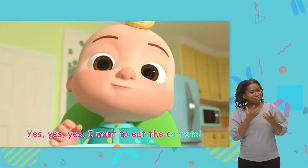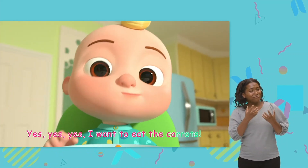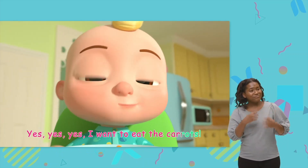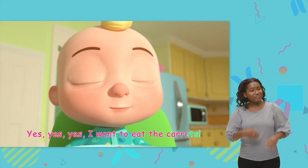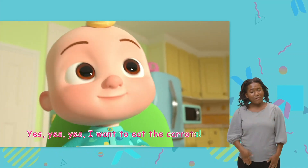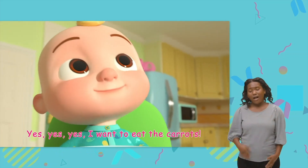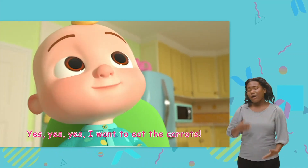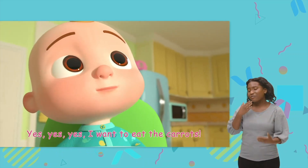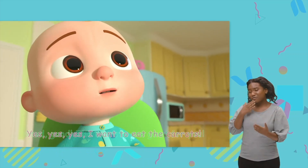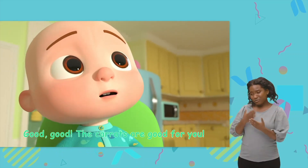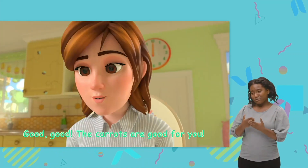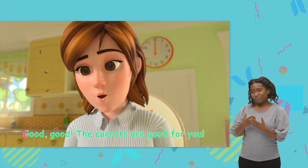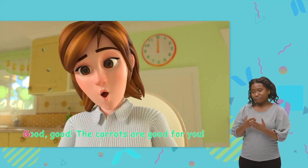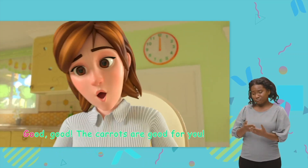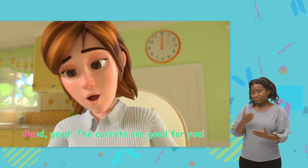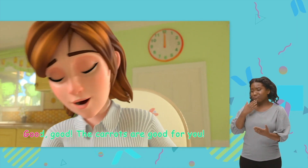the carrots. Good.